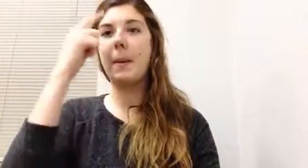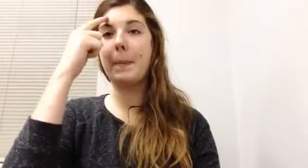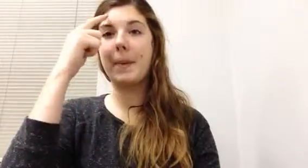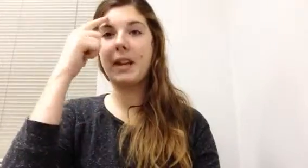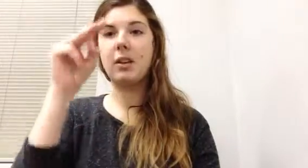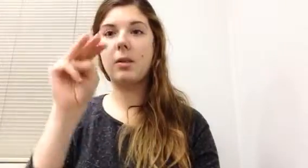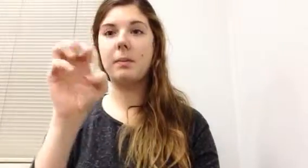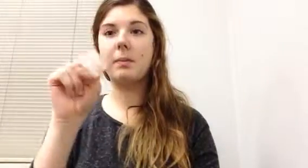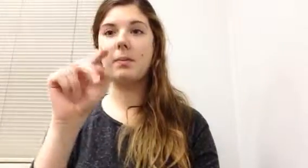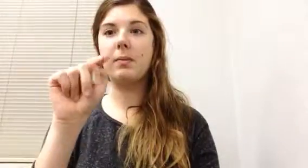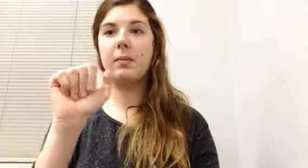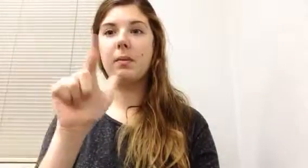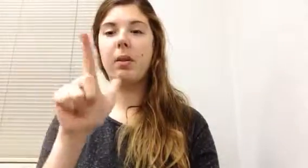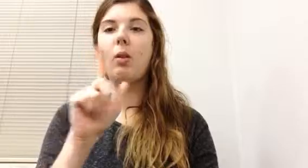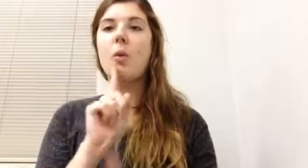American Psychiatric Association.